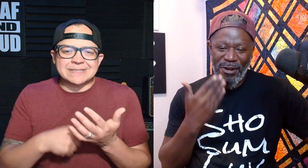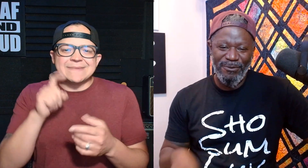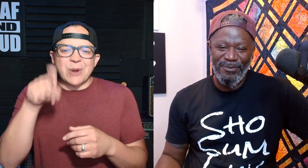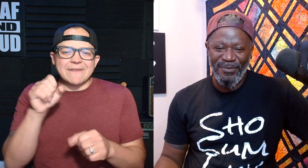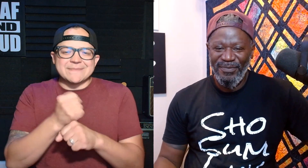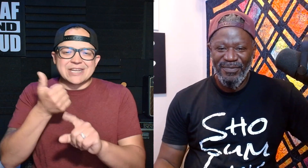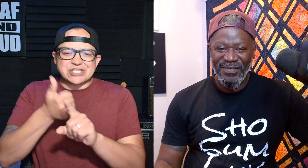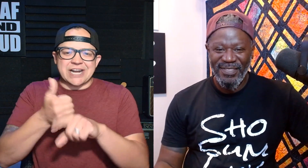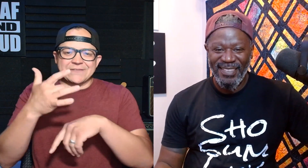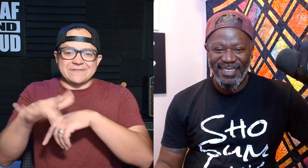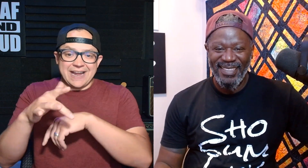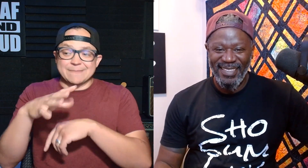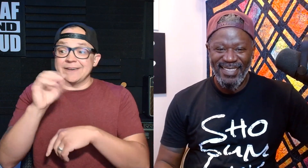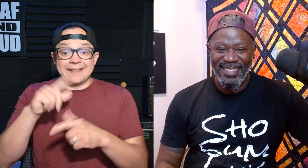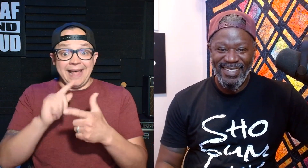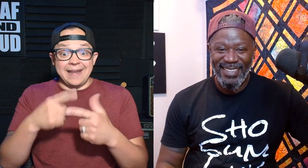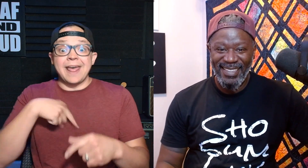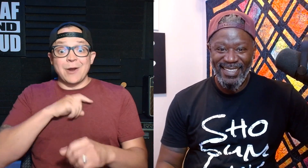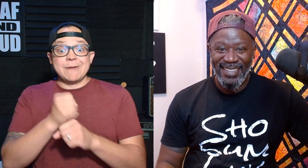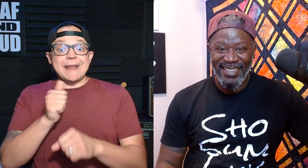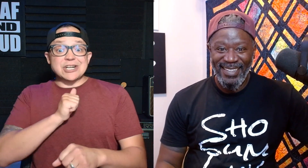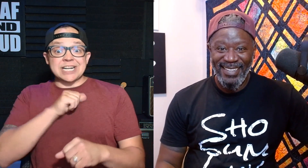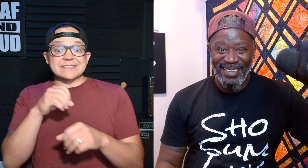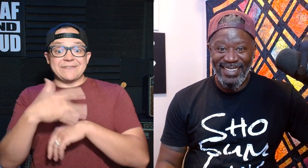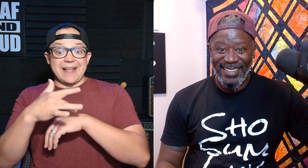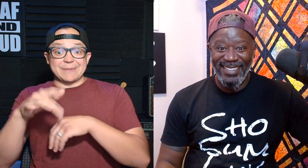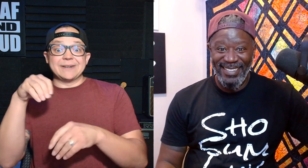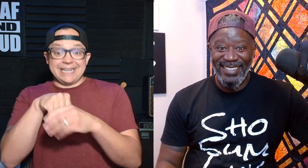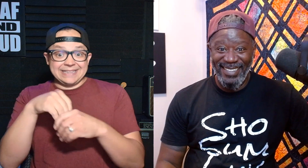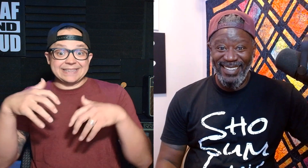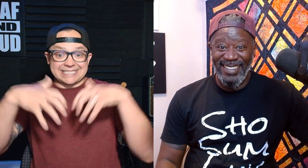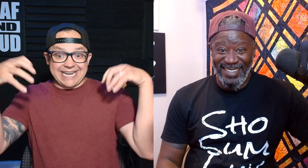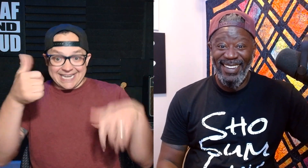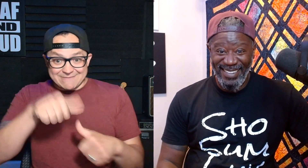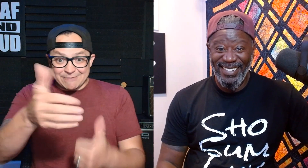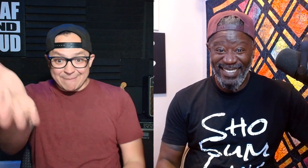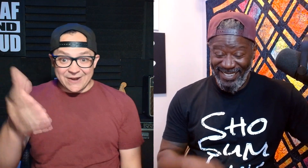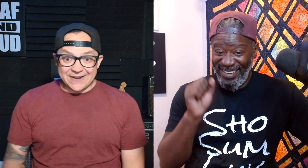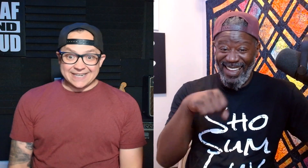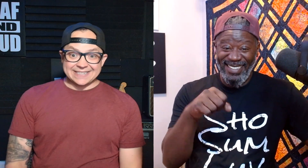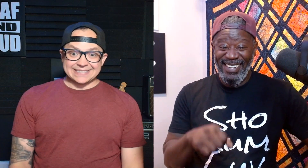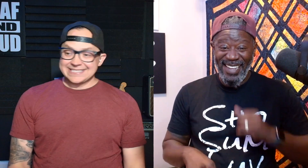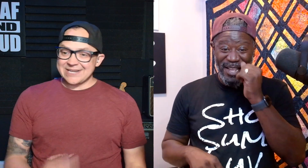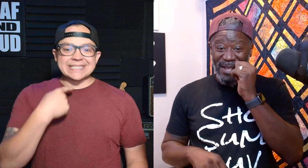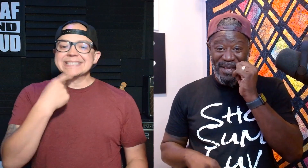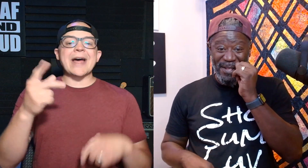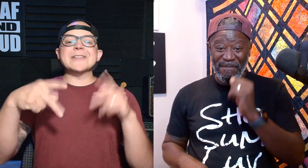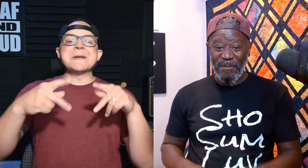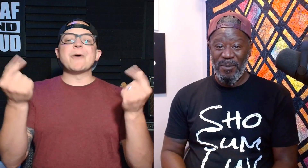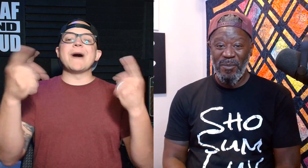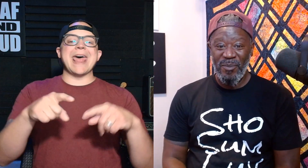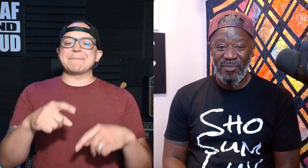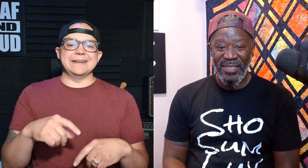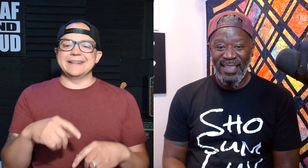never know. Sometimes you have to make yourself available. And then we made ourselves available in the stadium, remember? Yeah. So tell